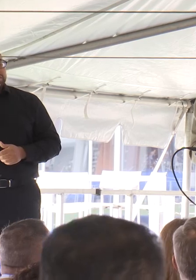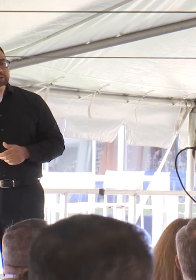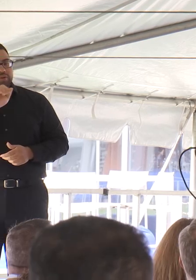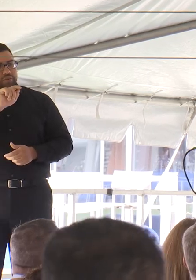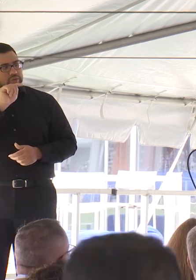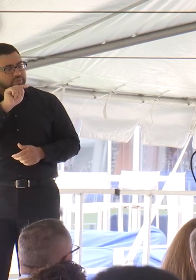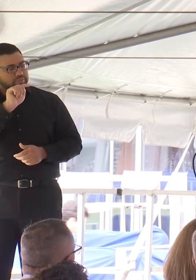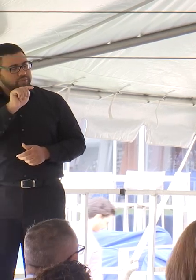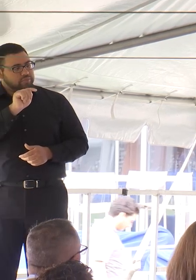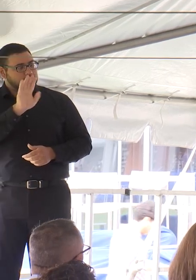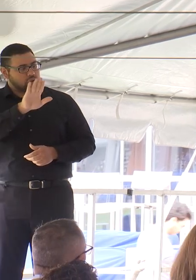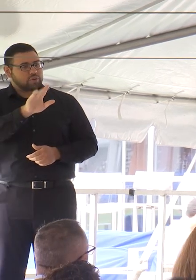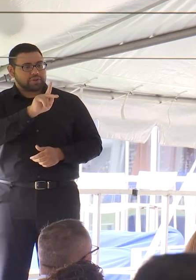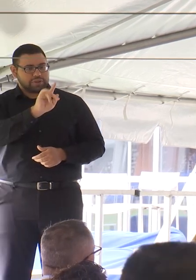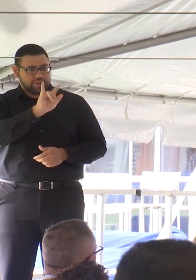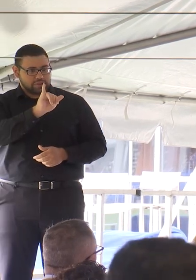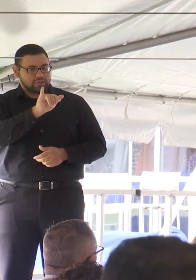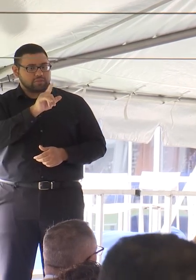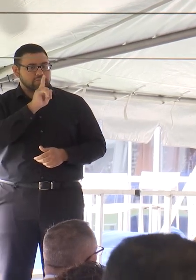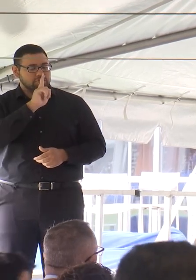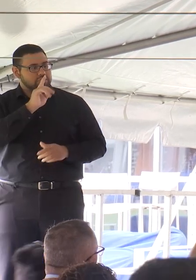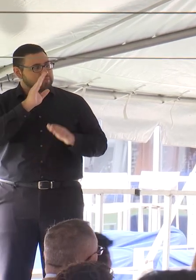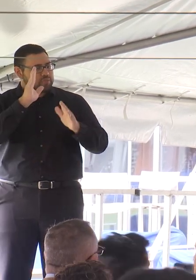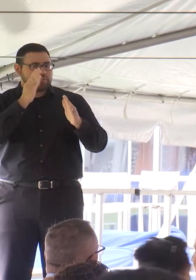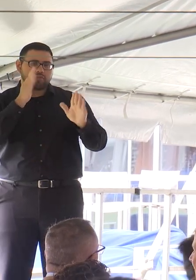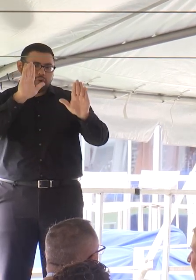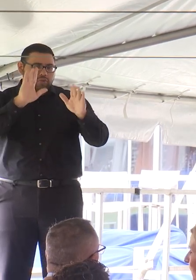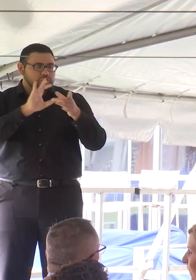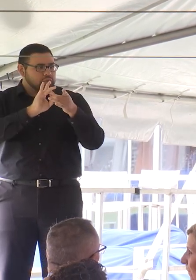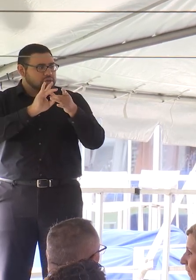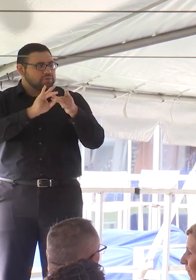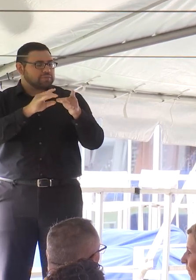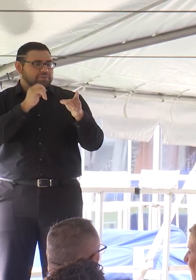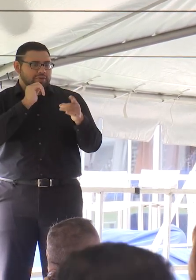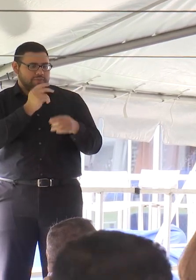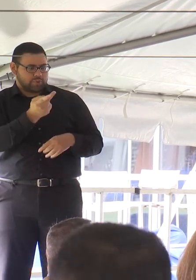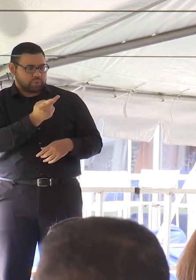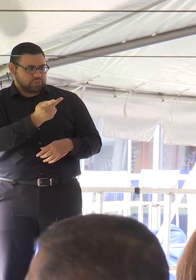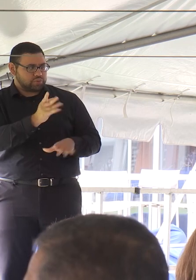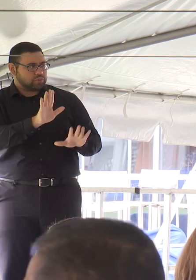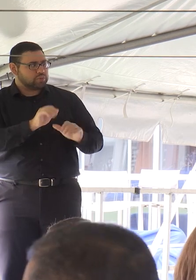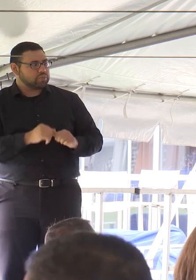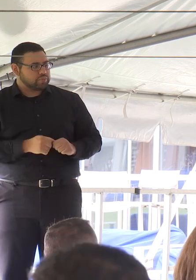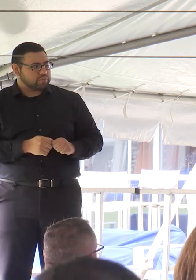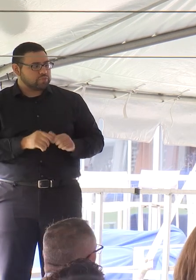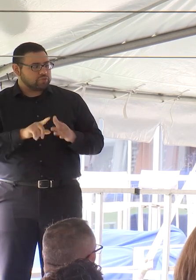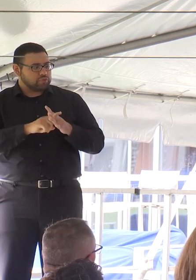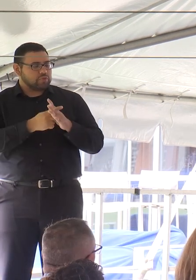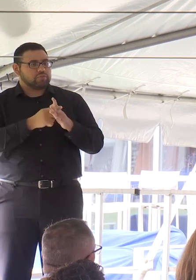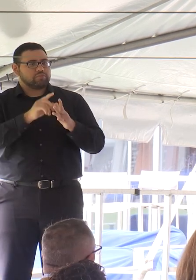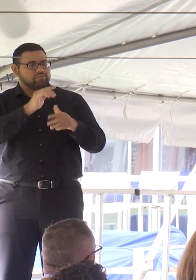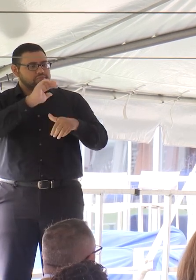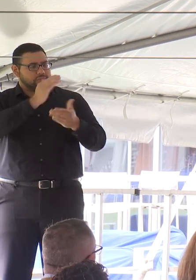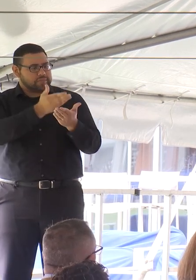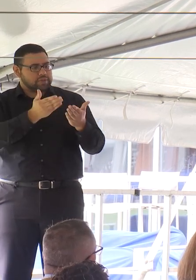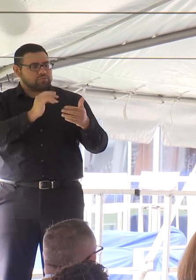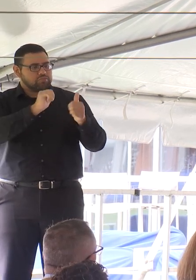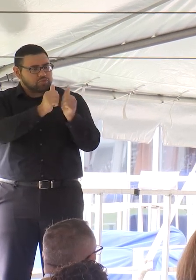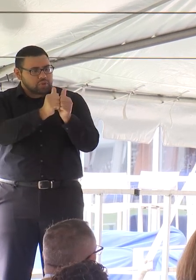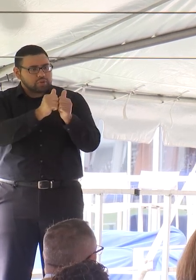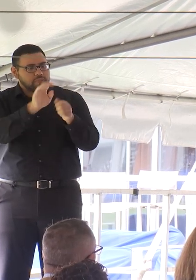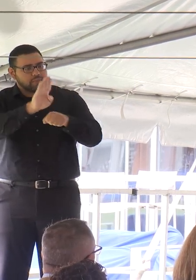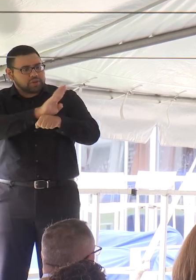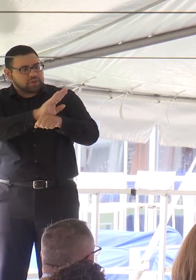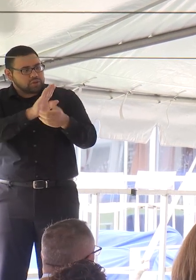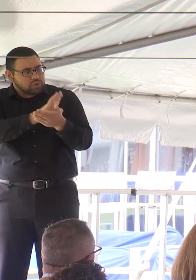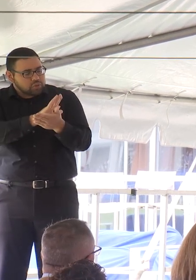I want to give credit to Tasha. Her and Kelly have developed a great relationship, and it wasn't for those two. Started putting these things together with the business